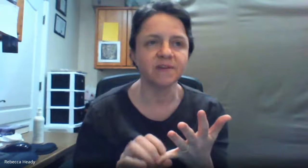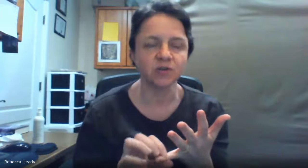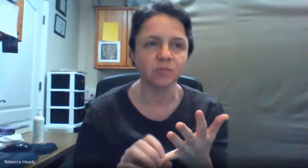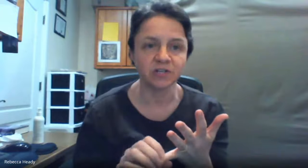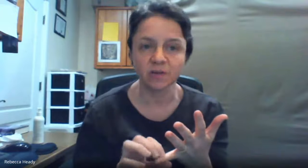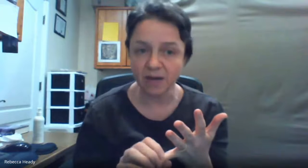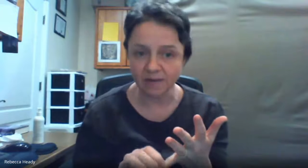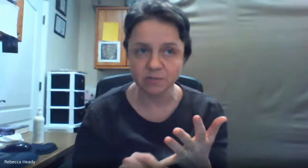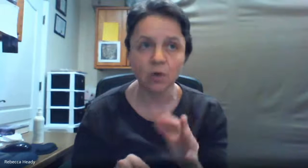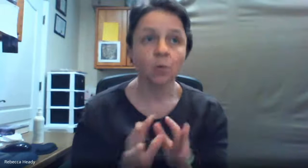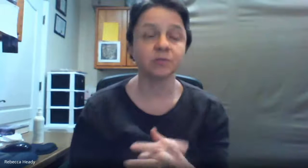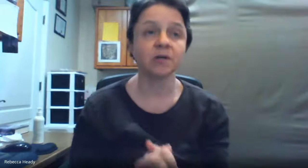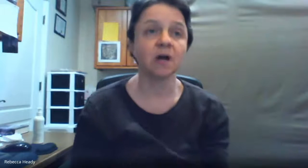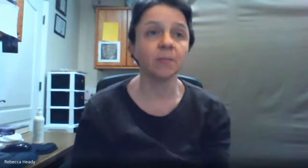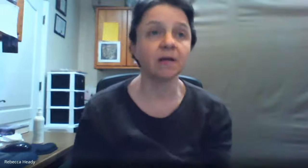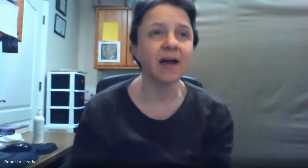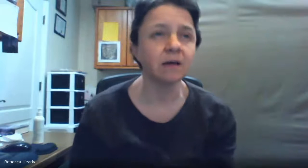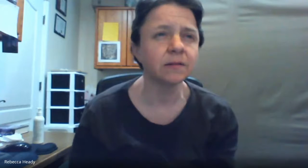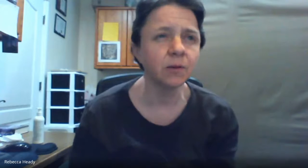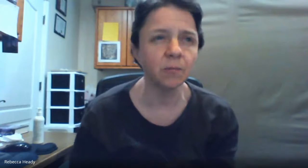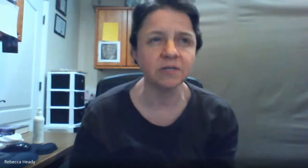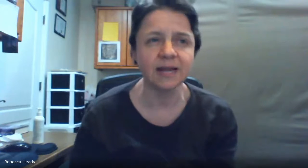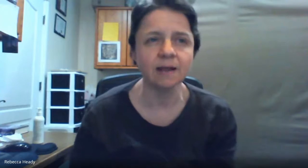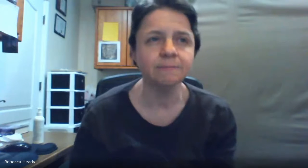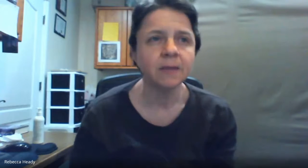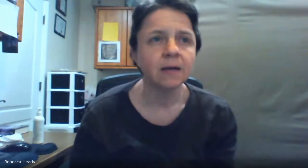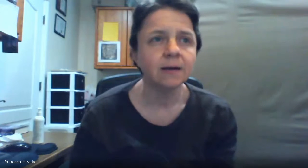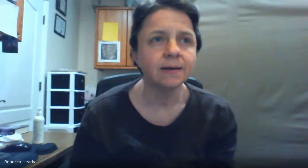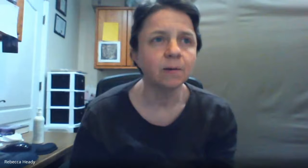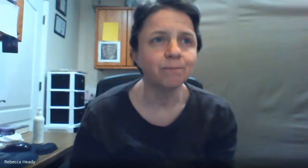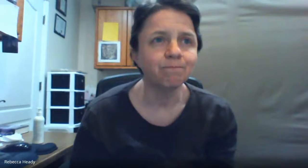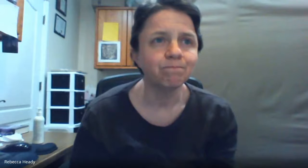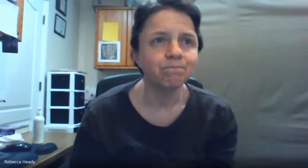facial expressions and body language, which we're going to talk about that a little bit more today.